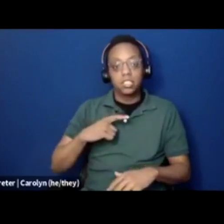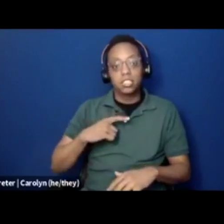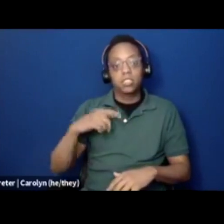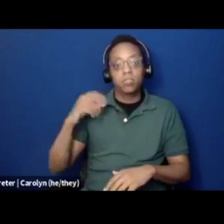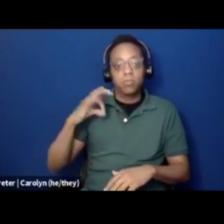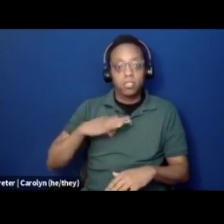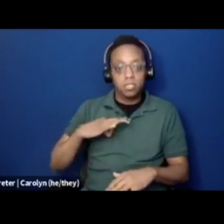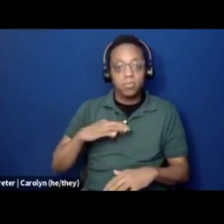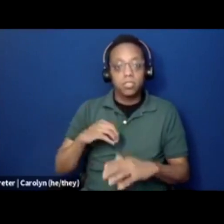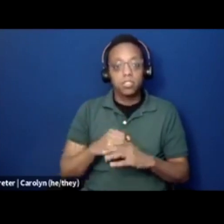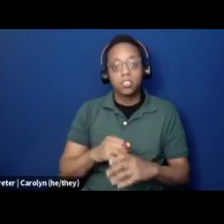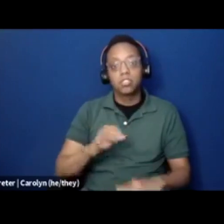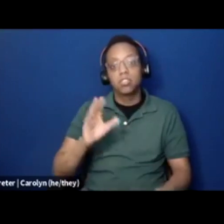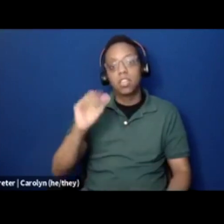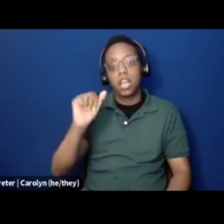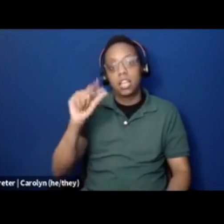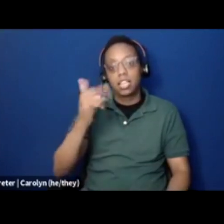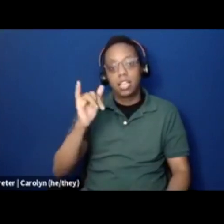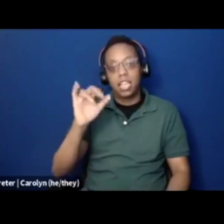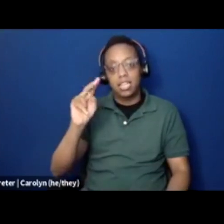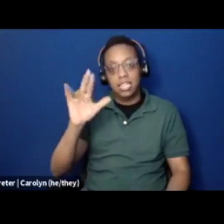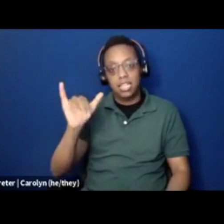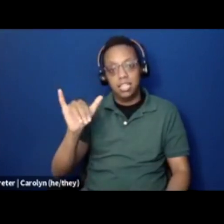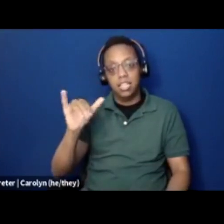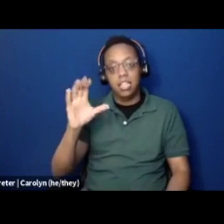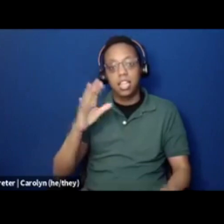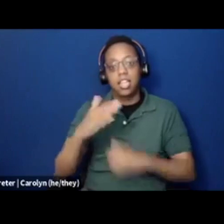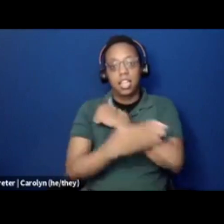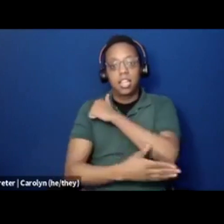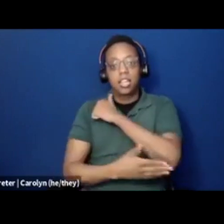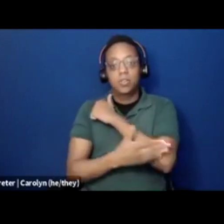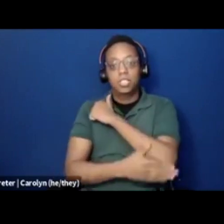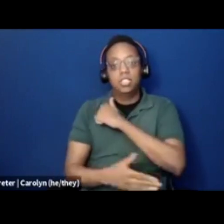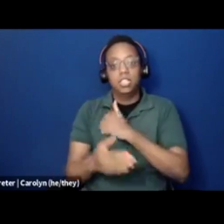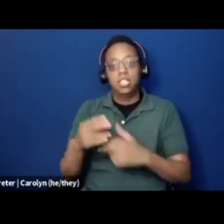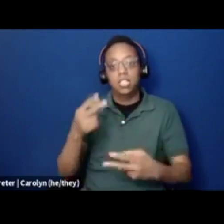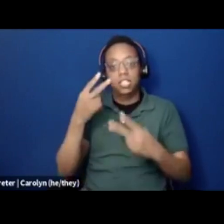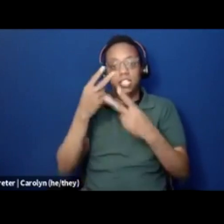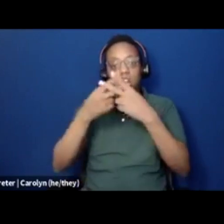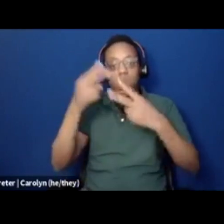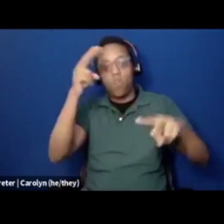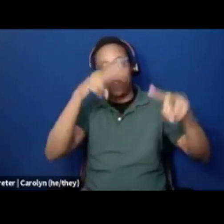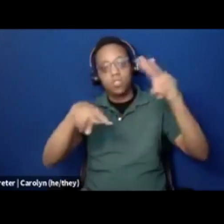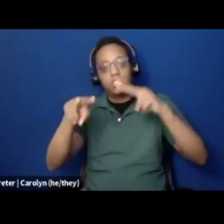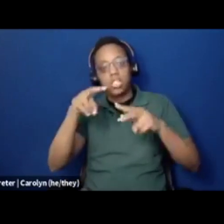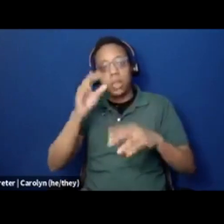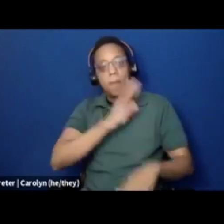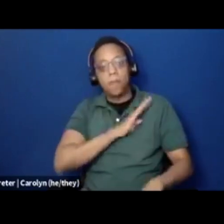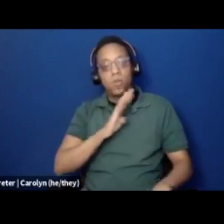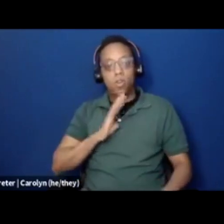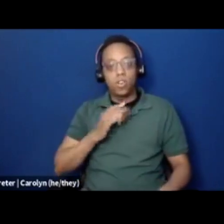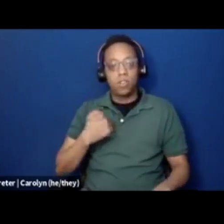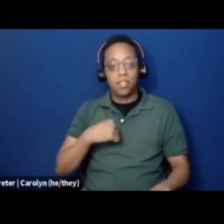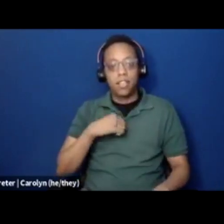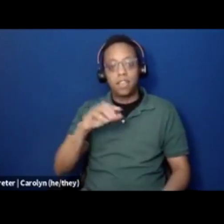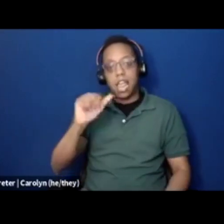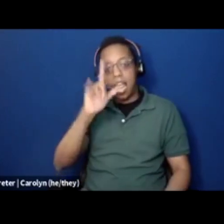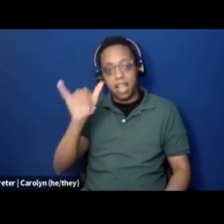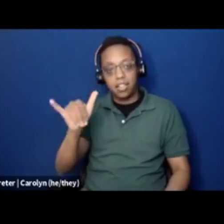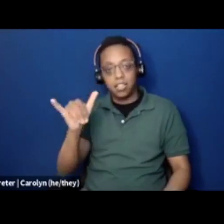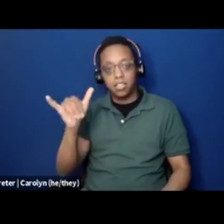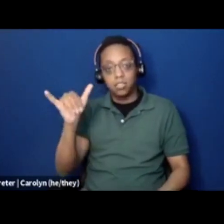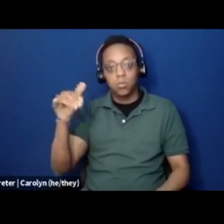County Jail Oversight Board. We currently have an ally who is chairing that board, thank